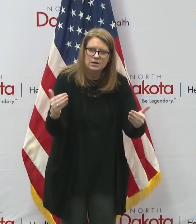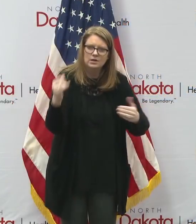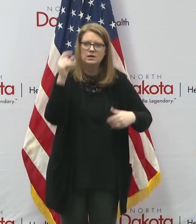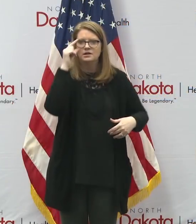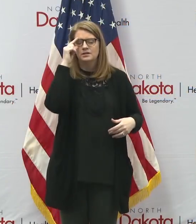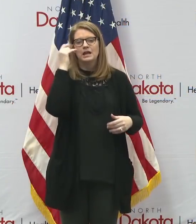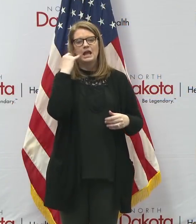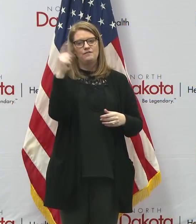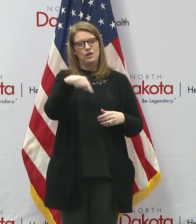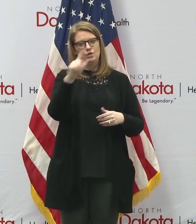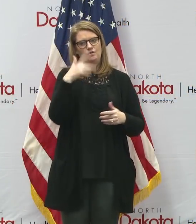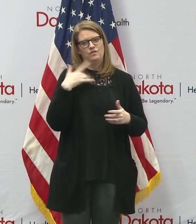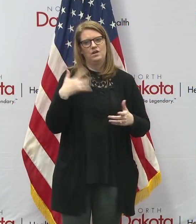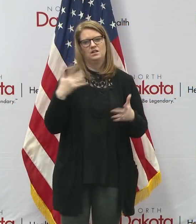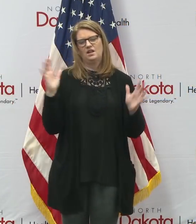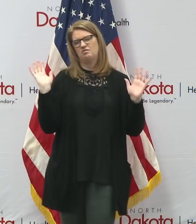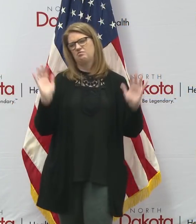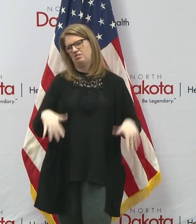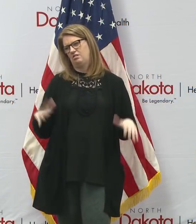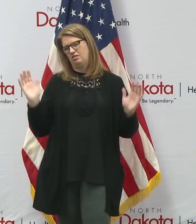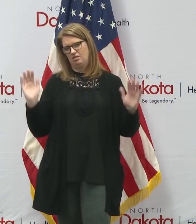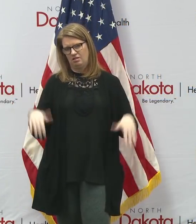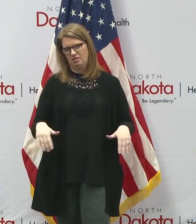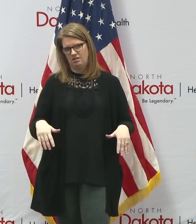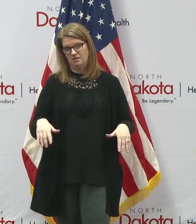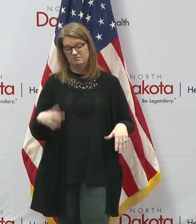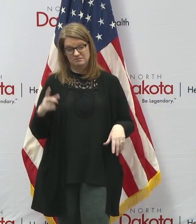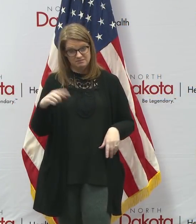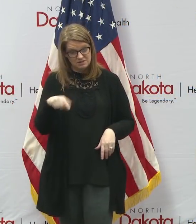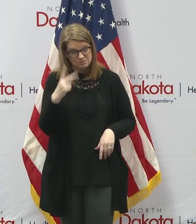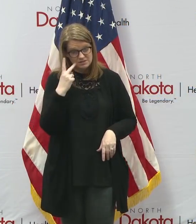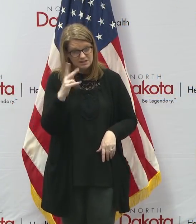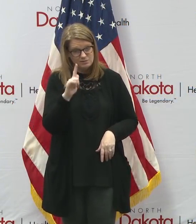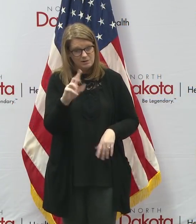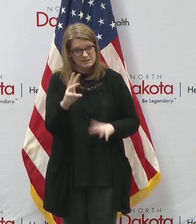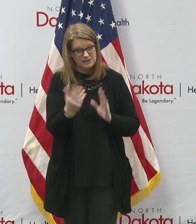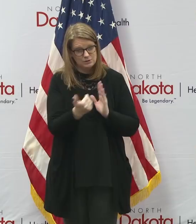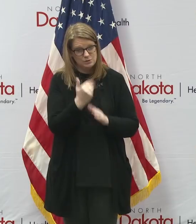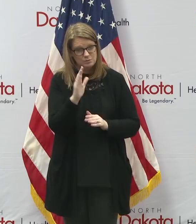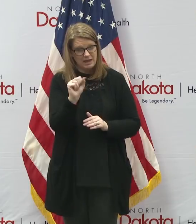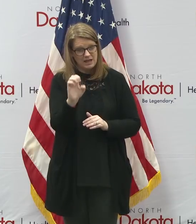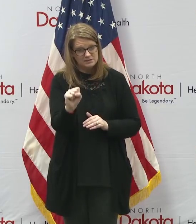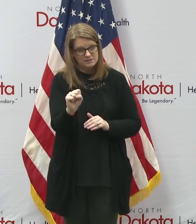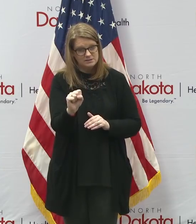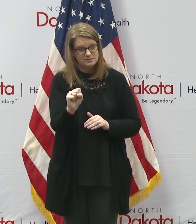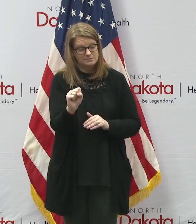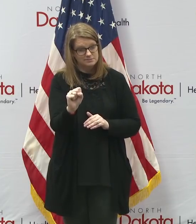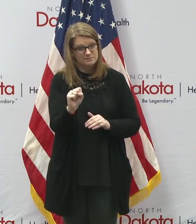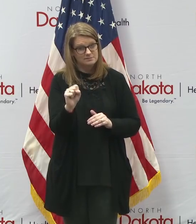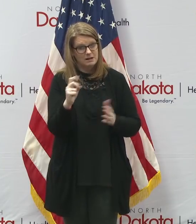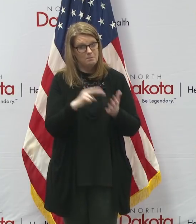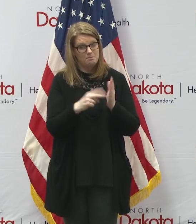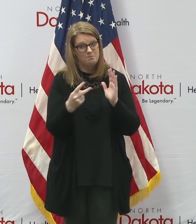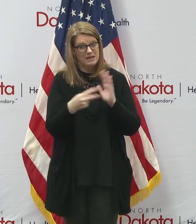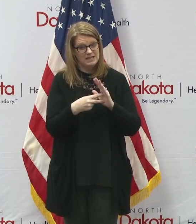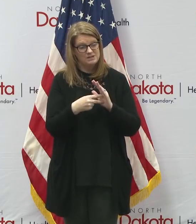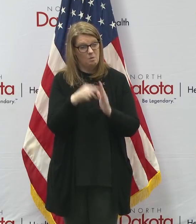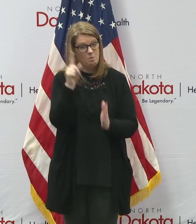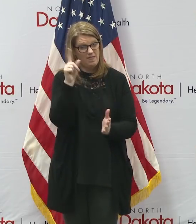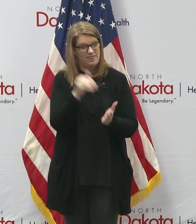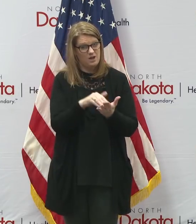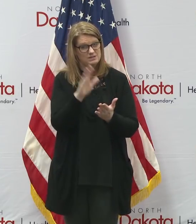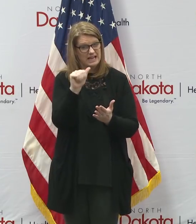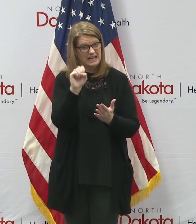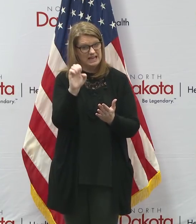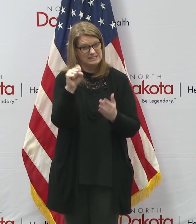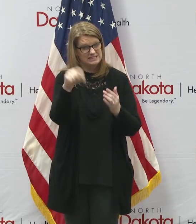this, and now as you see 26 new cases today, with the likelihood that actually means there could be 1,000 cases already